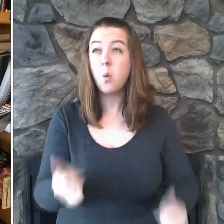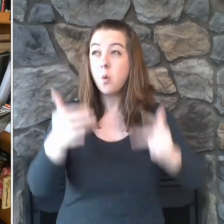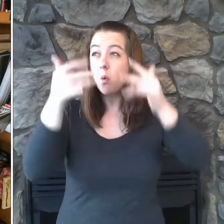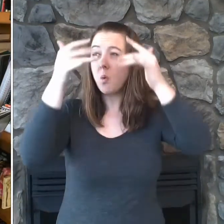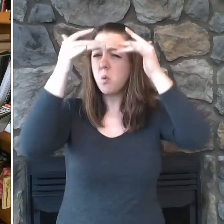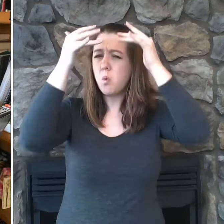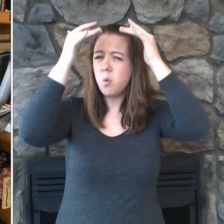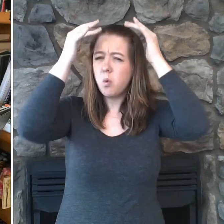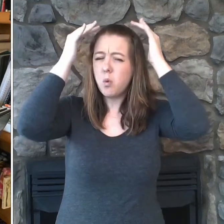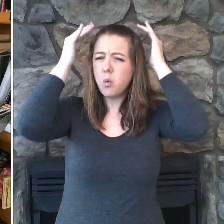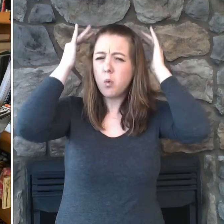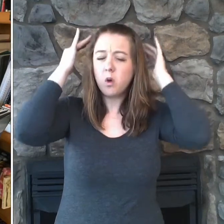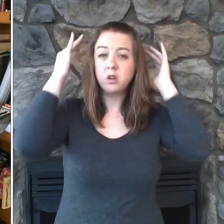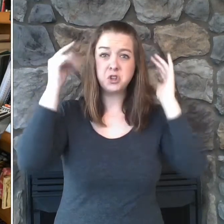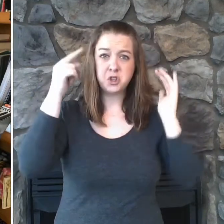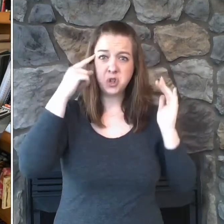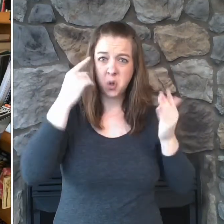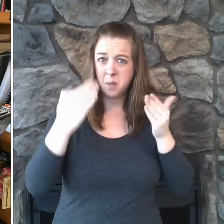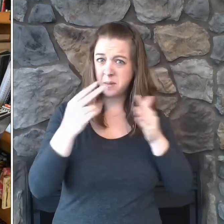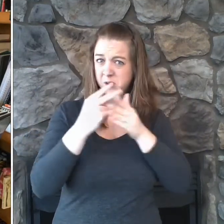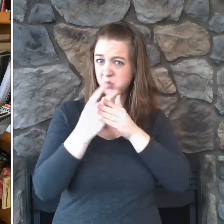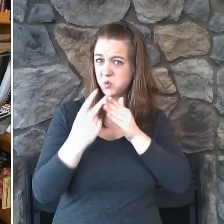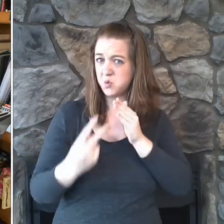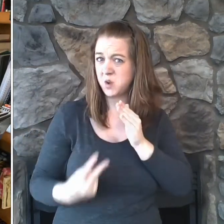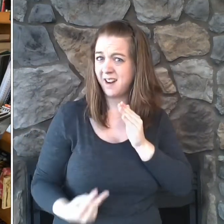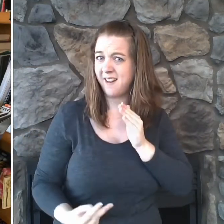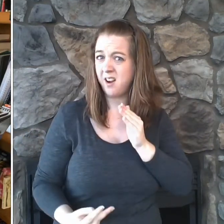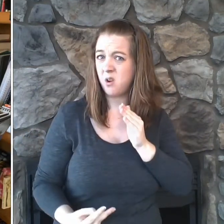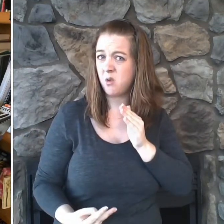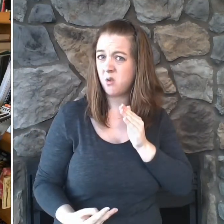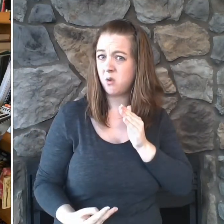her head, she thought she might drown.